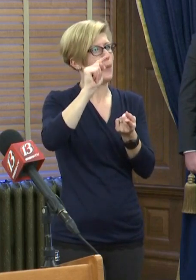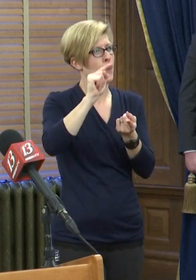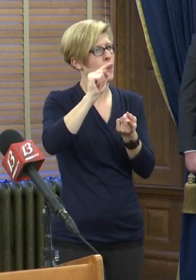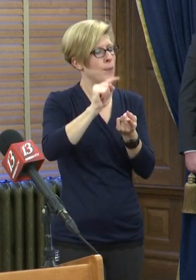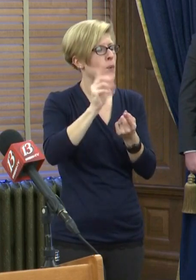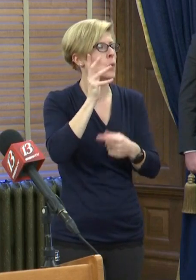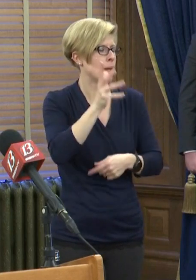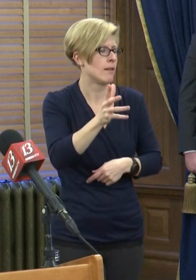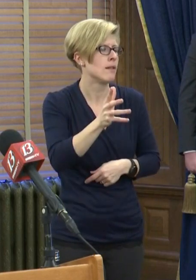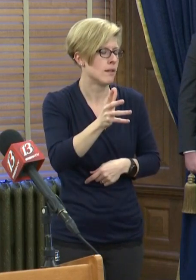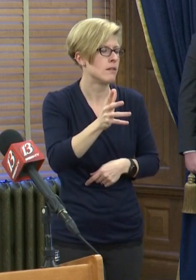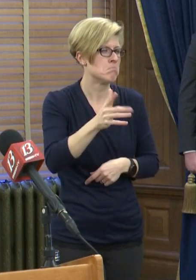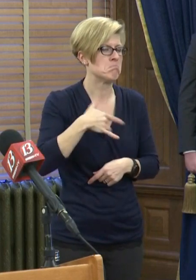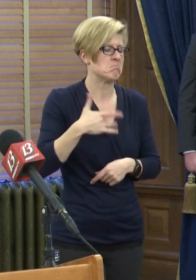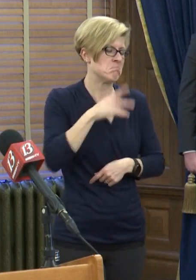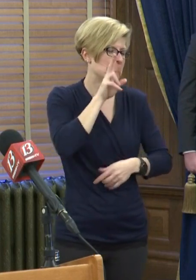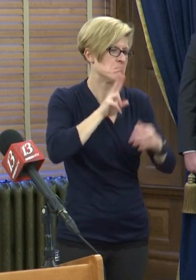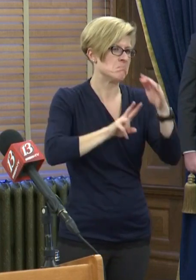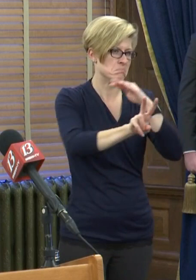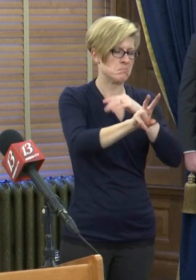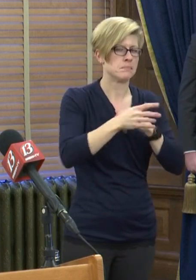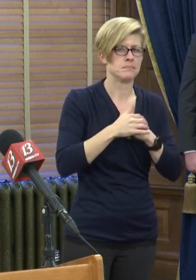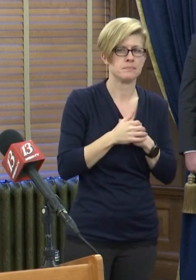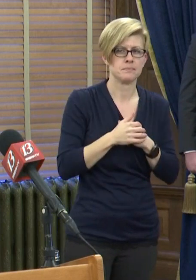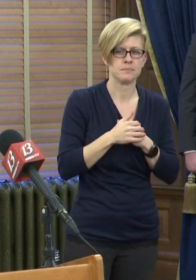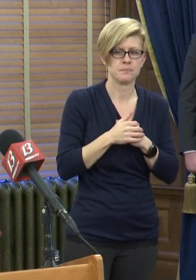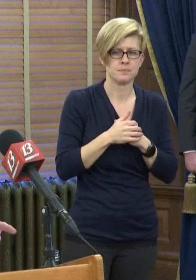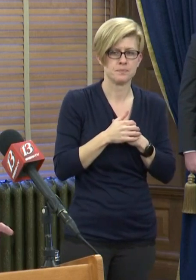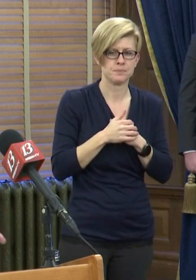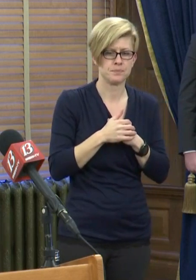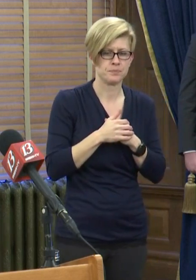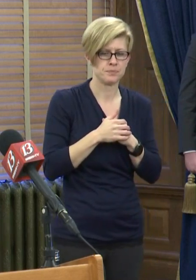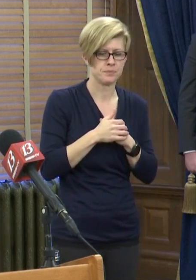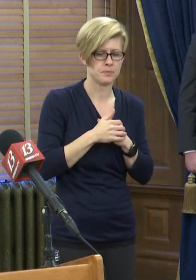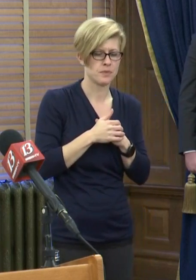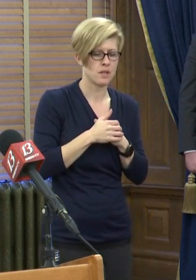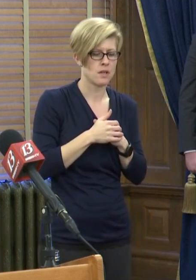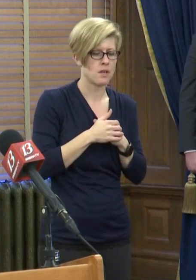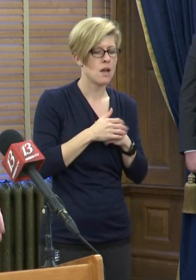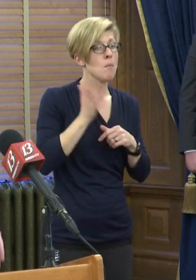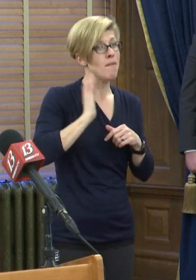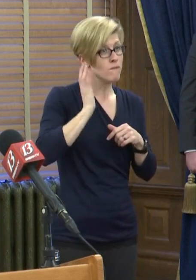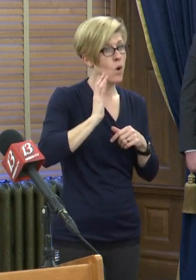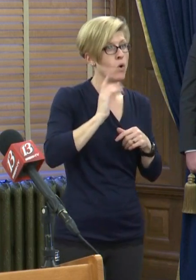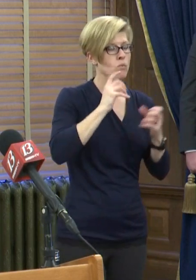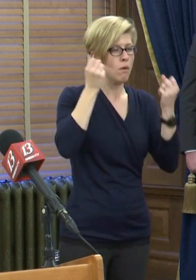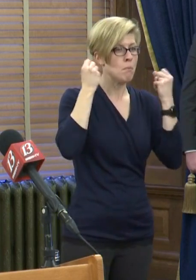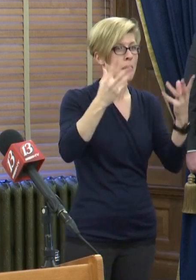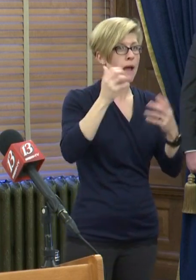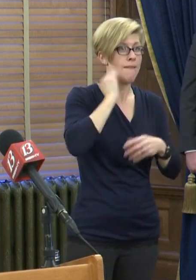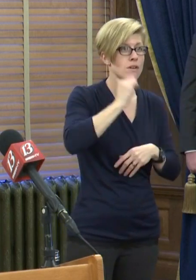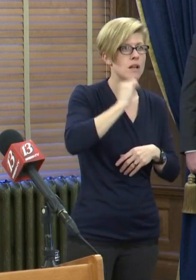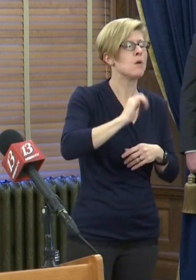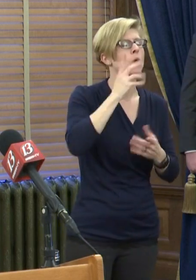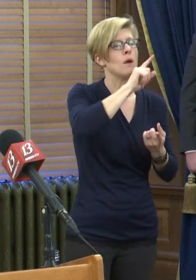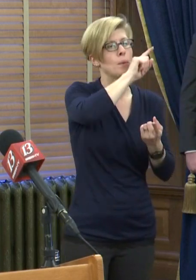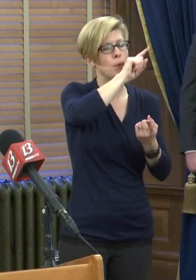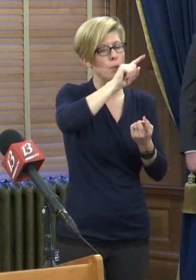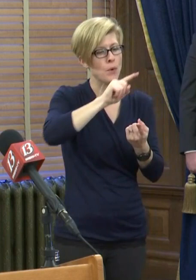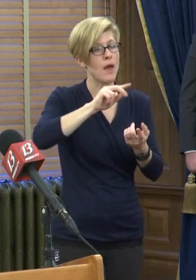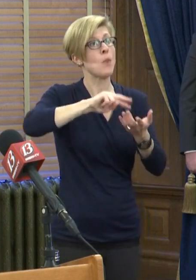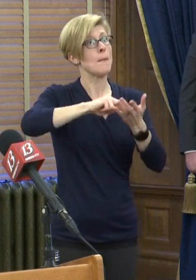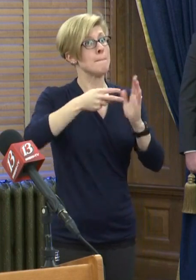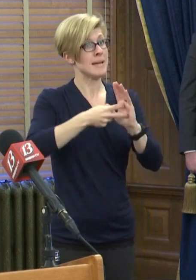workforce, a decrease in the number of unemployment claims that we're having to process every day. And that will then give us the